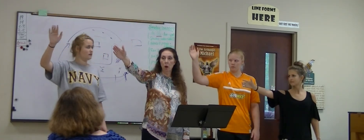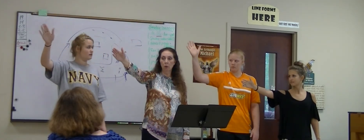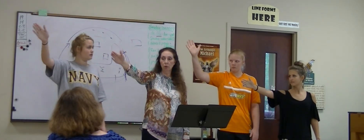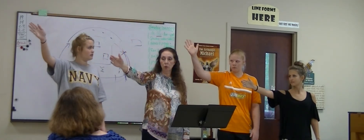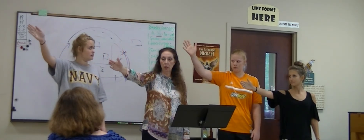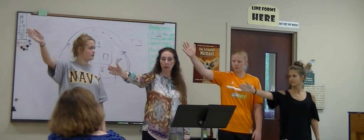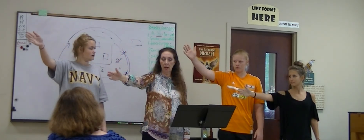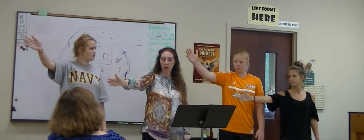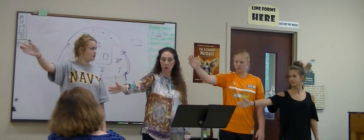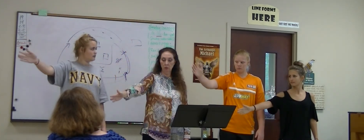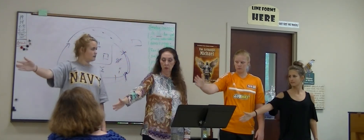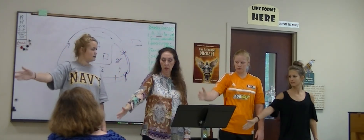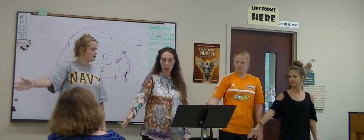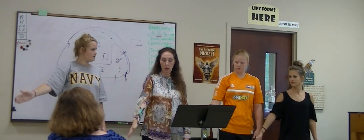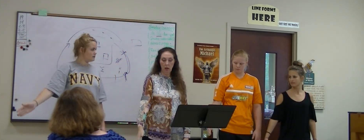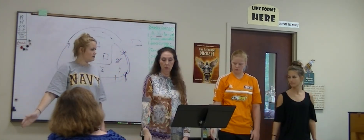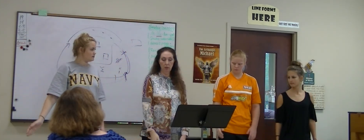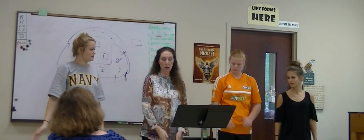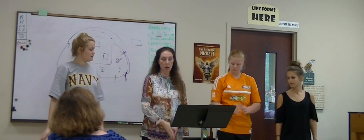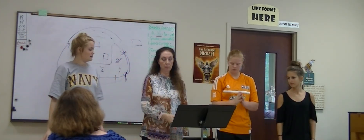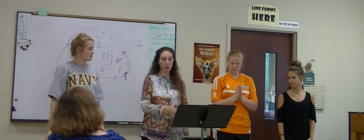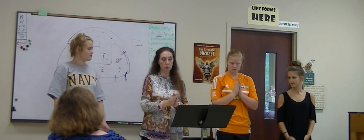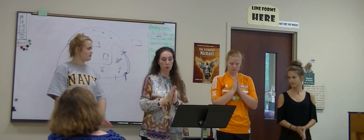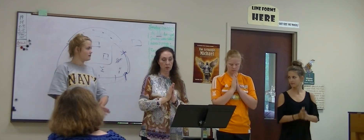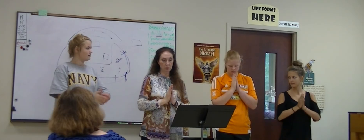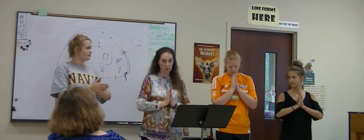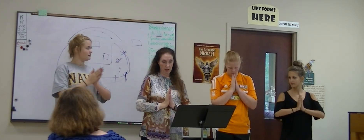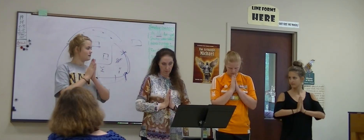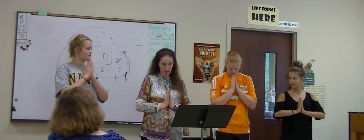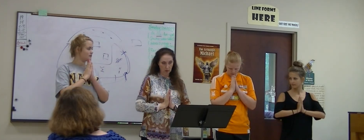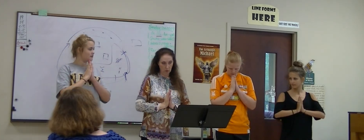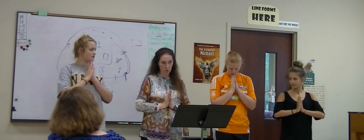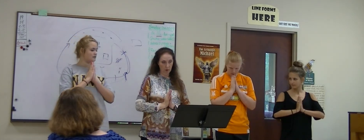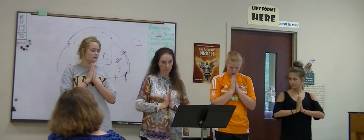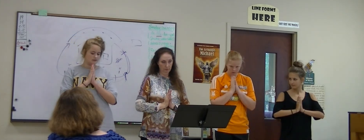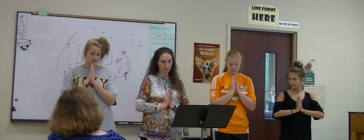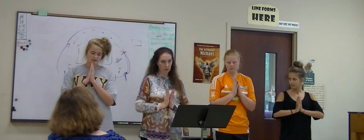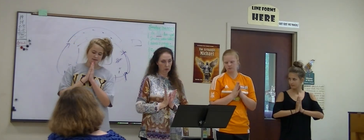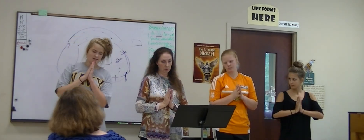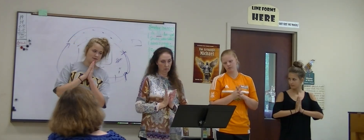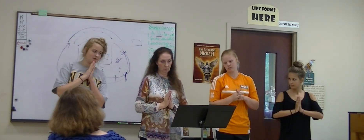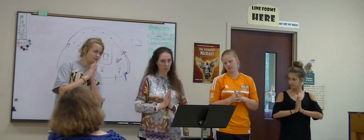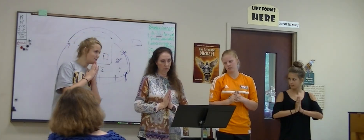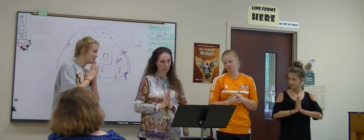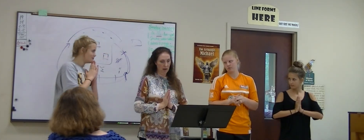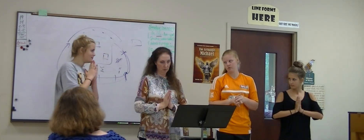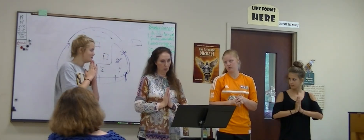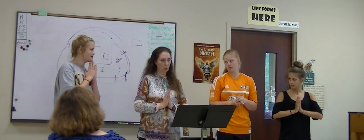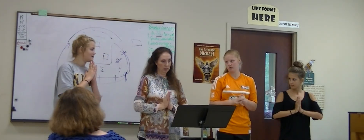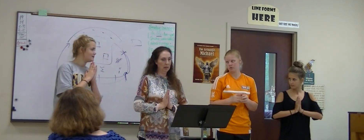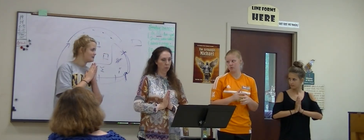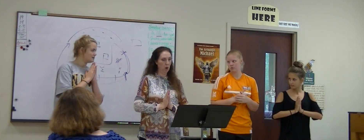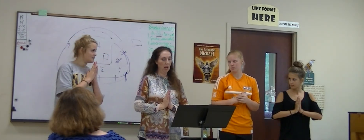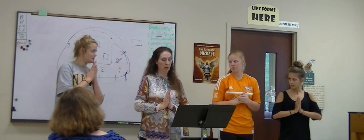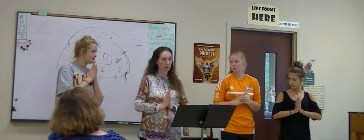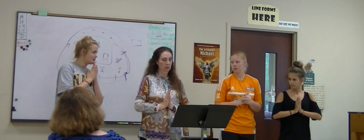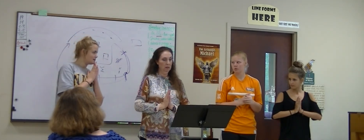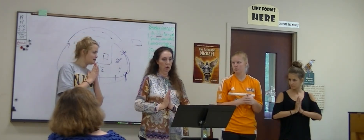palms straight down, and then up into just like, thank you, Lord. Just, I'm still going to keep praying. No